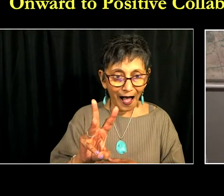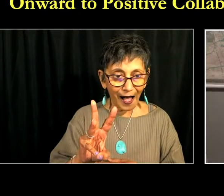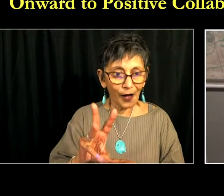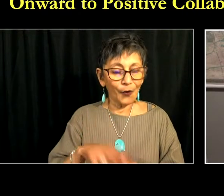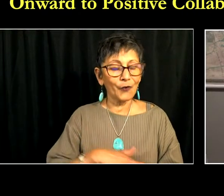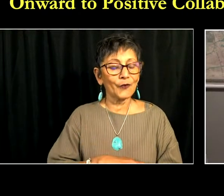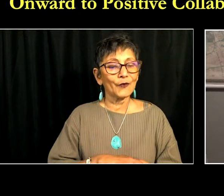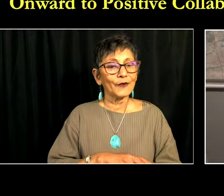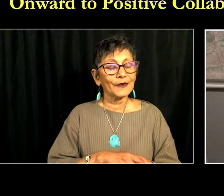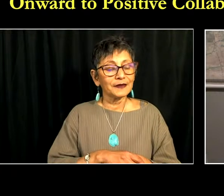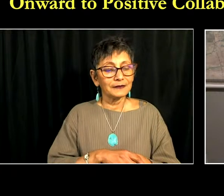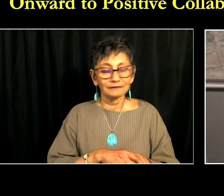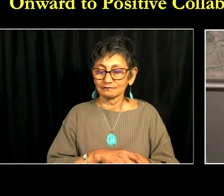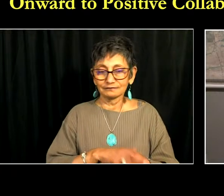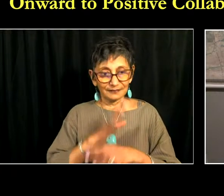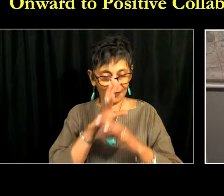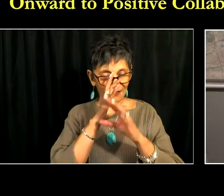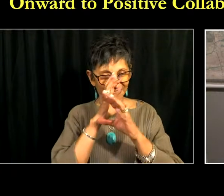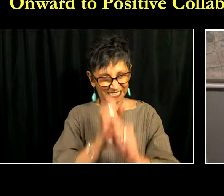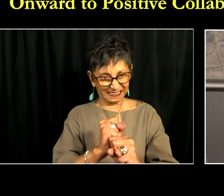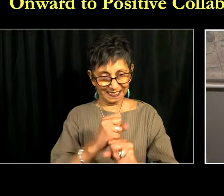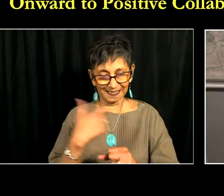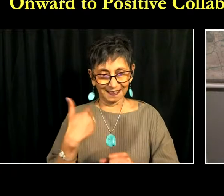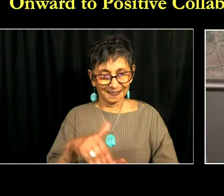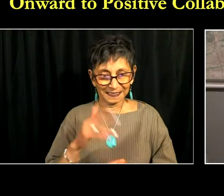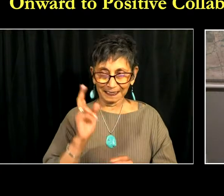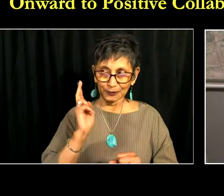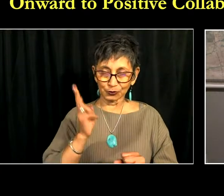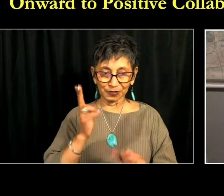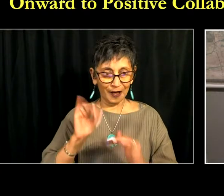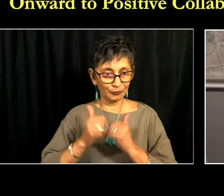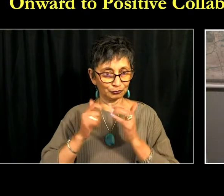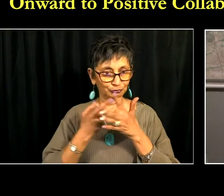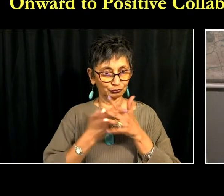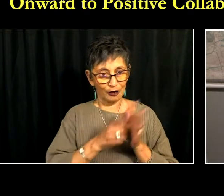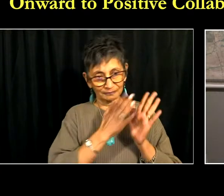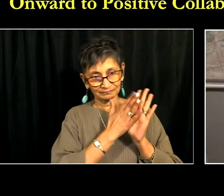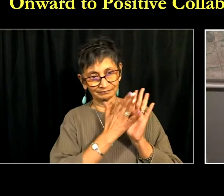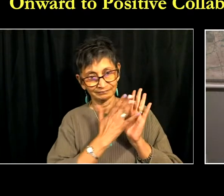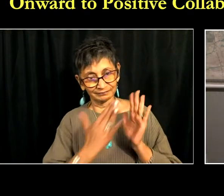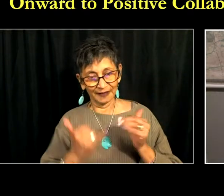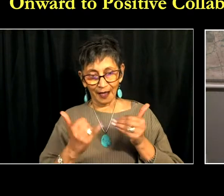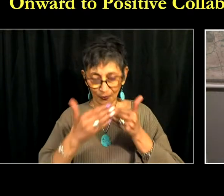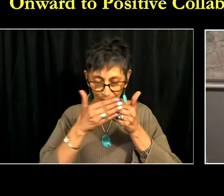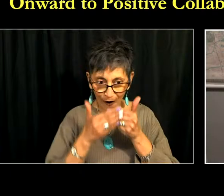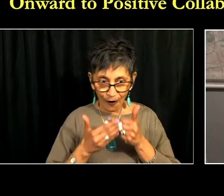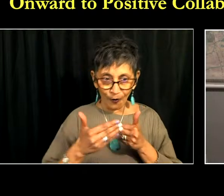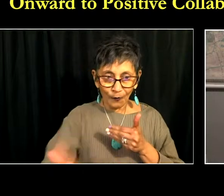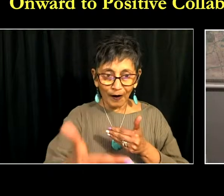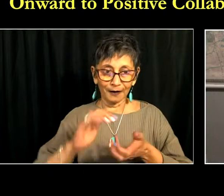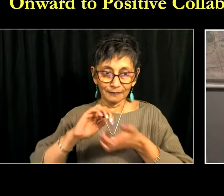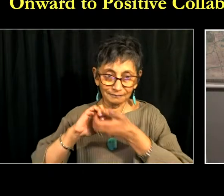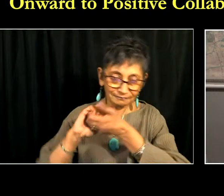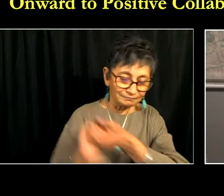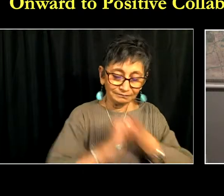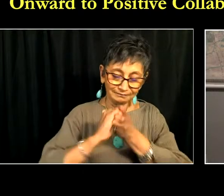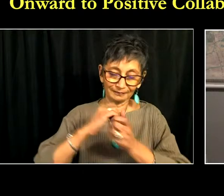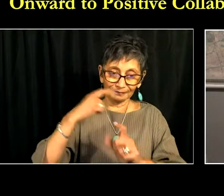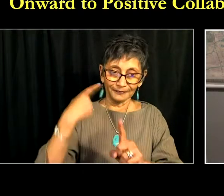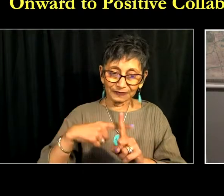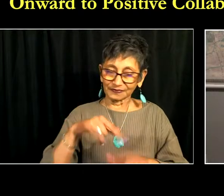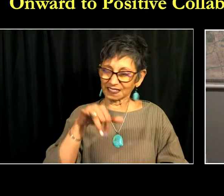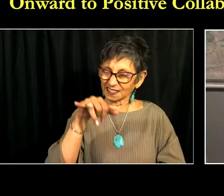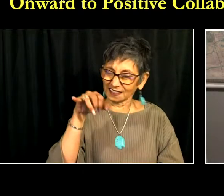Please, I just first let me start, Marla, by saying thank you for your presentation today. Wow, I think it's fascinating. I think covering some of